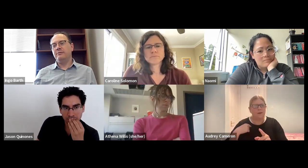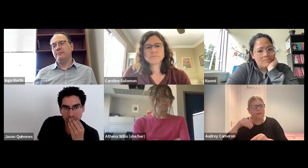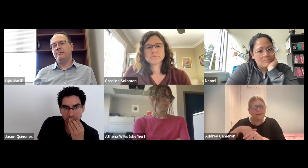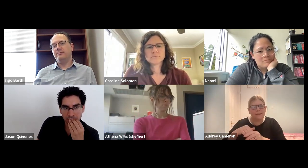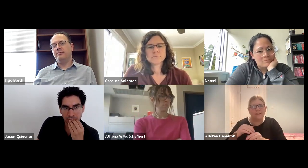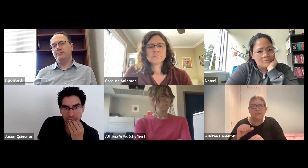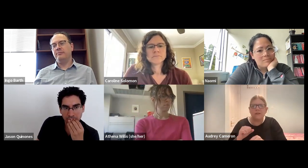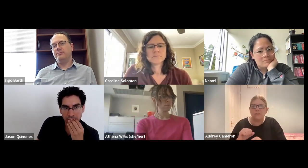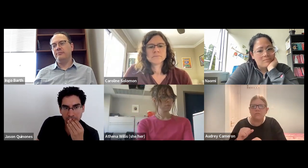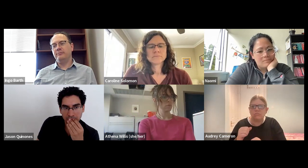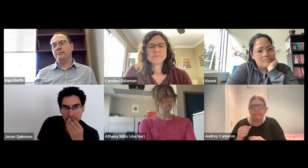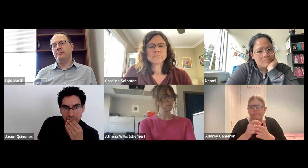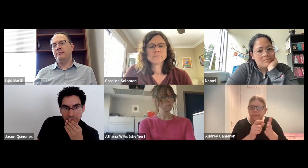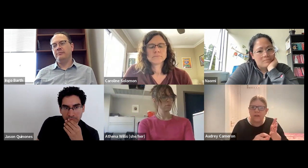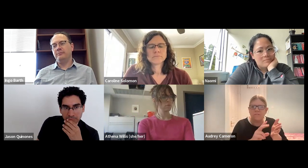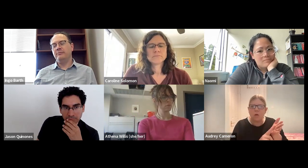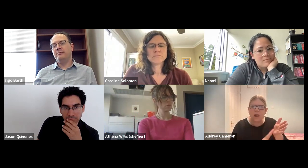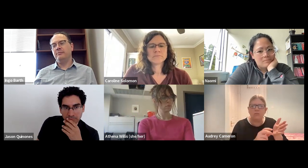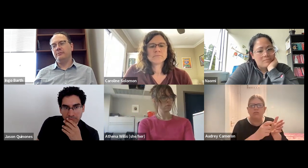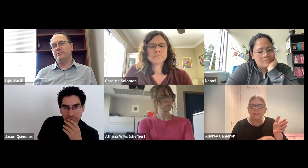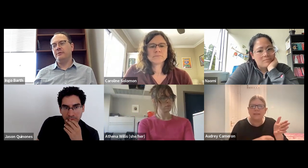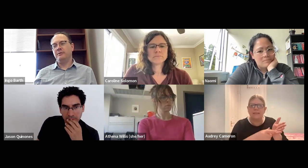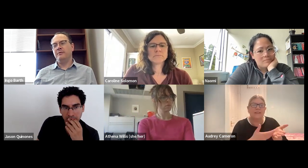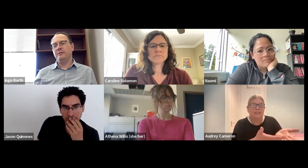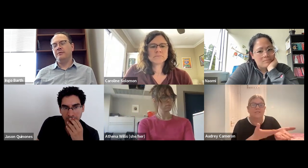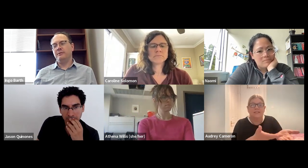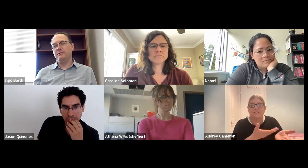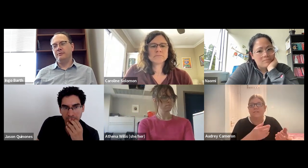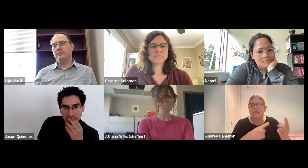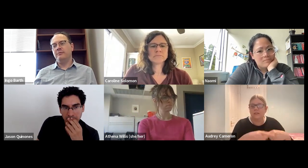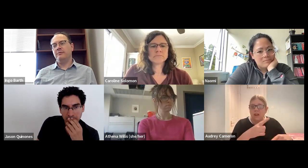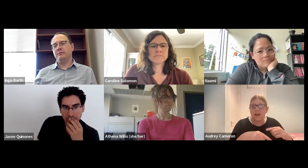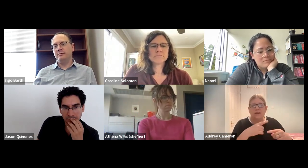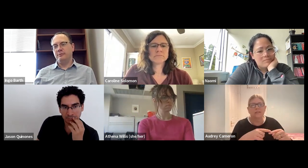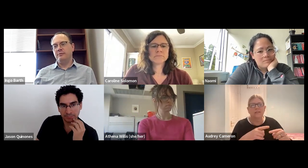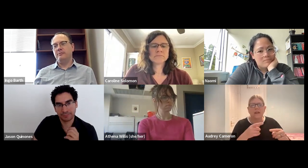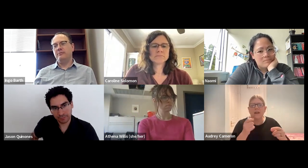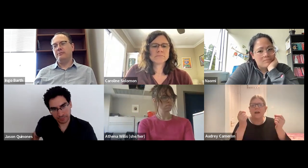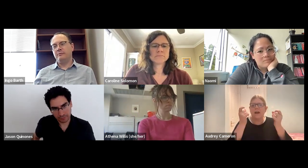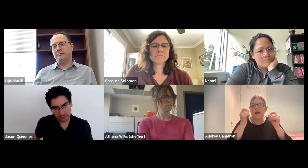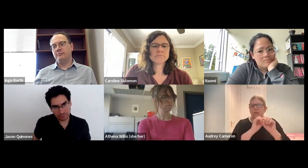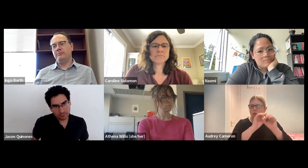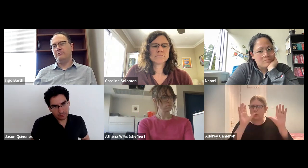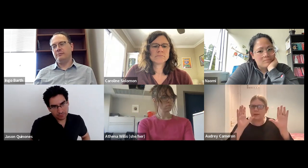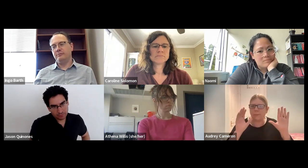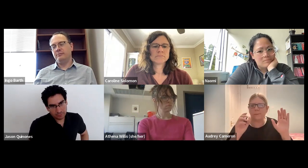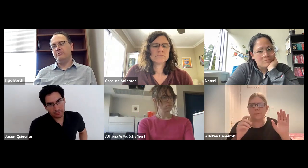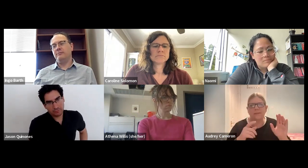numbers of people in STEM. So that's the ultimate goal. You know, we're talking about having signs so that there can be